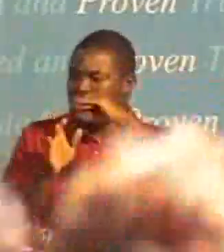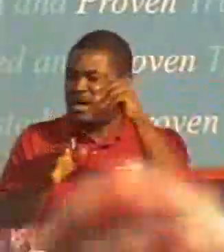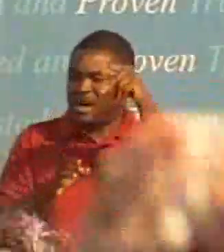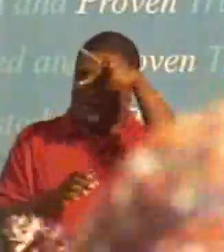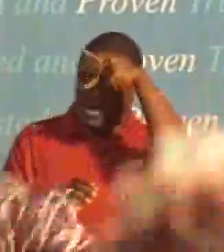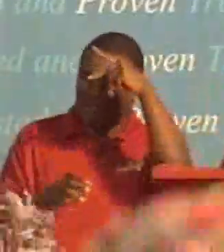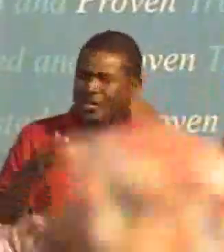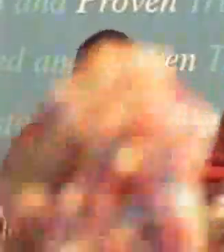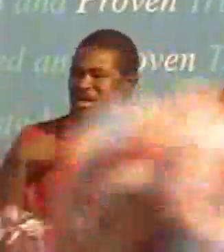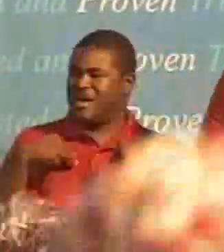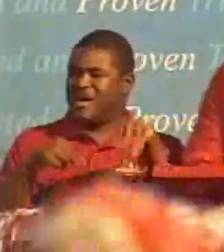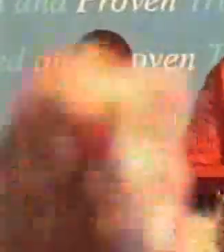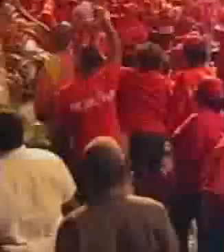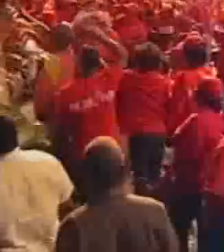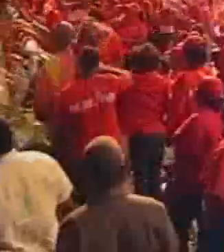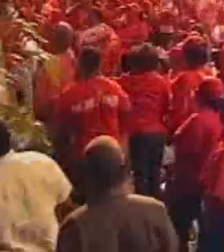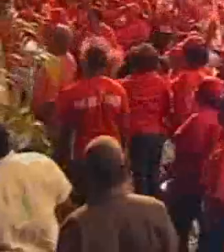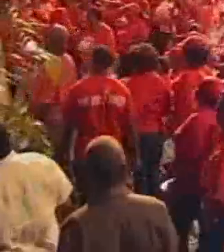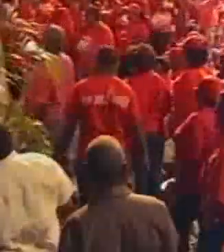brand new bell.